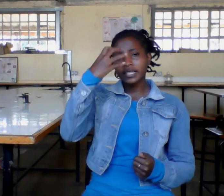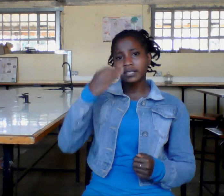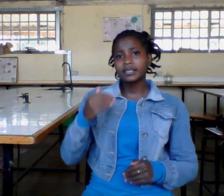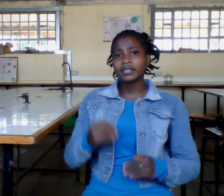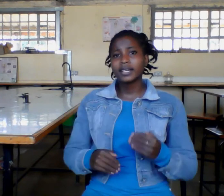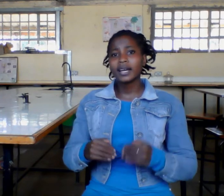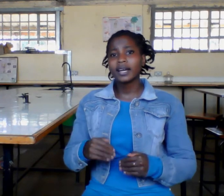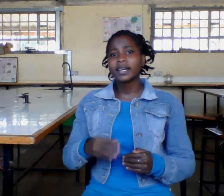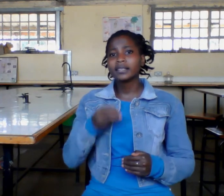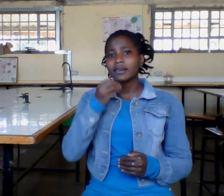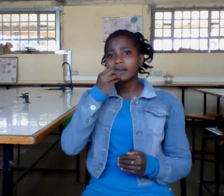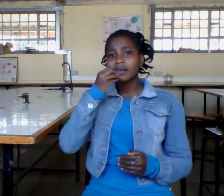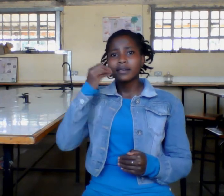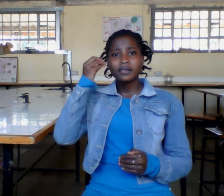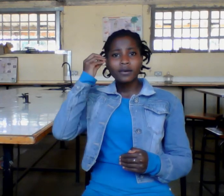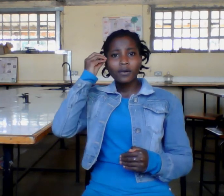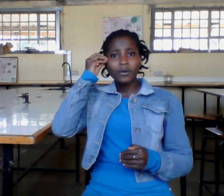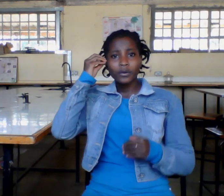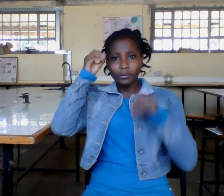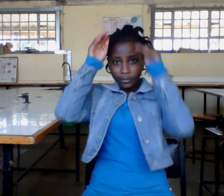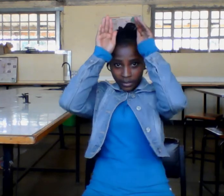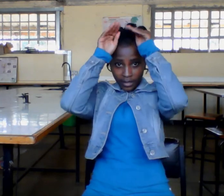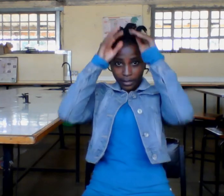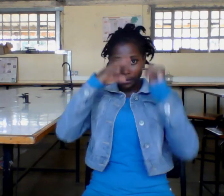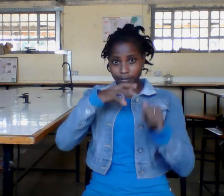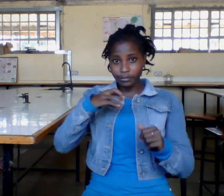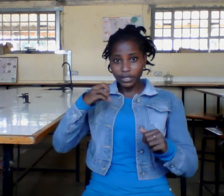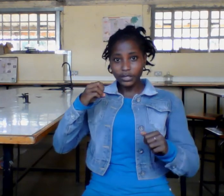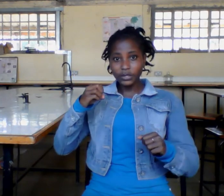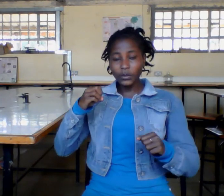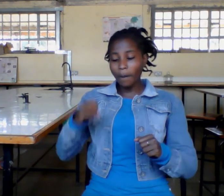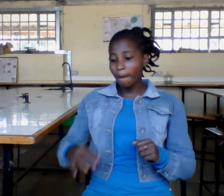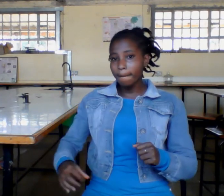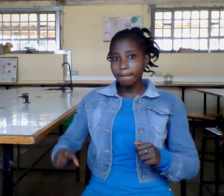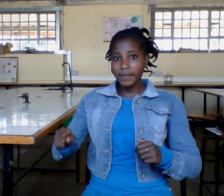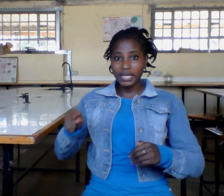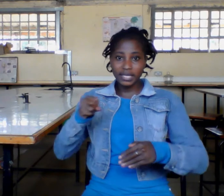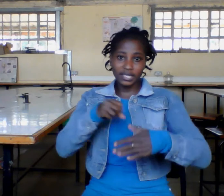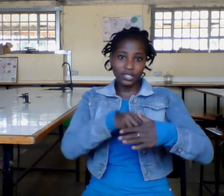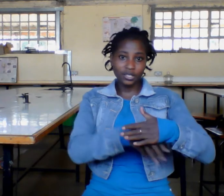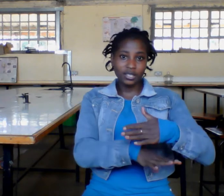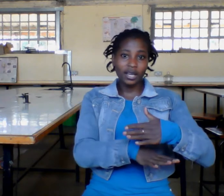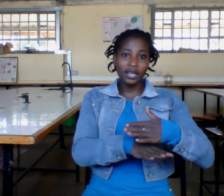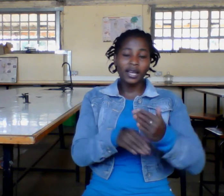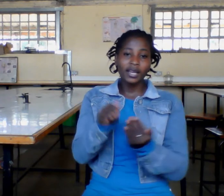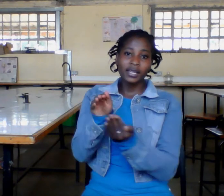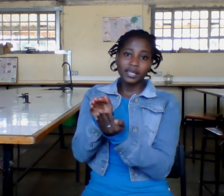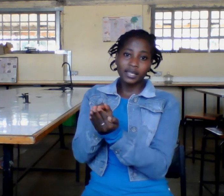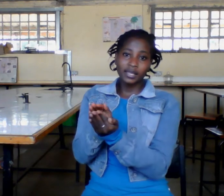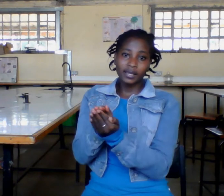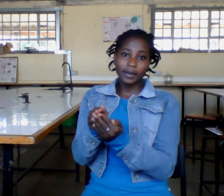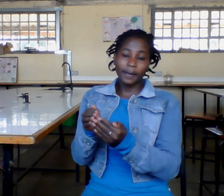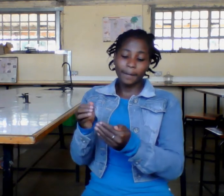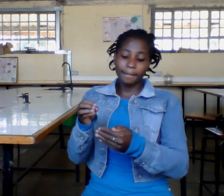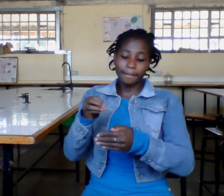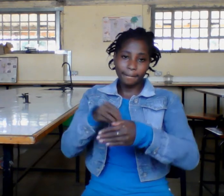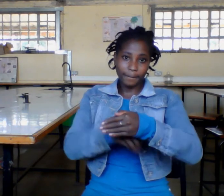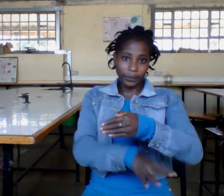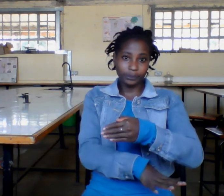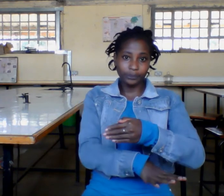was crossing the same path, and Rabbit greeted, "Hi, fox." Fox replied, "Hi, rabbit. What are you doing